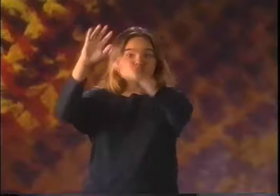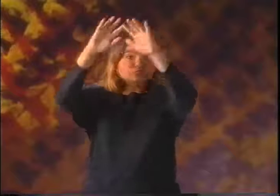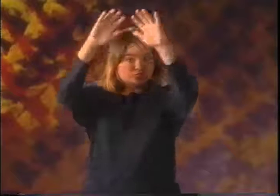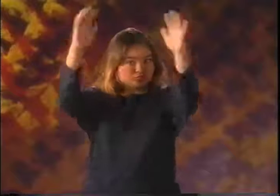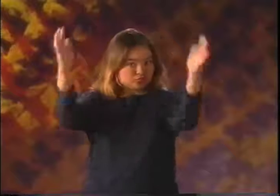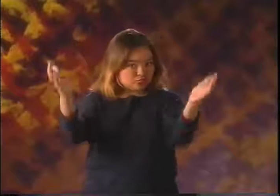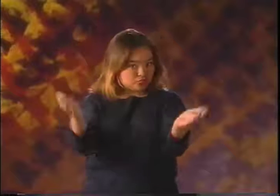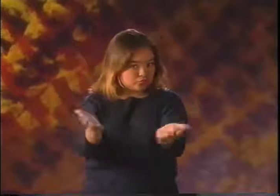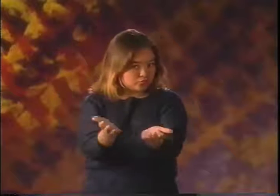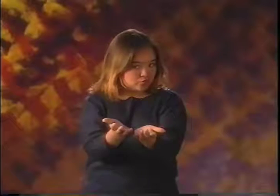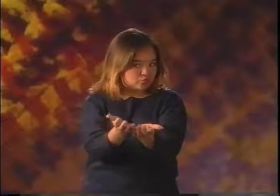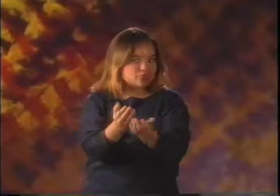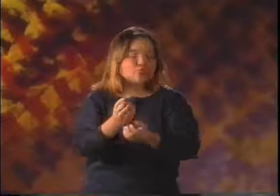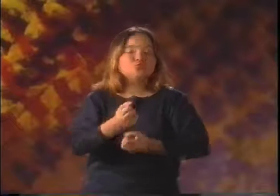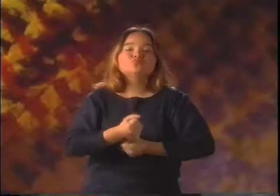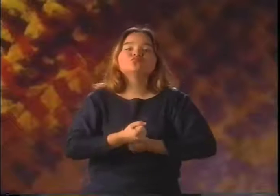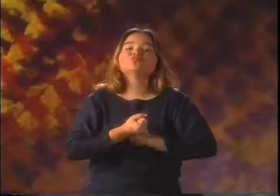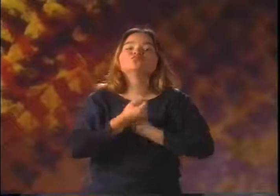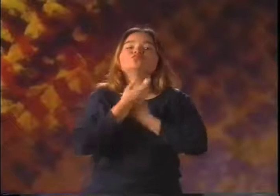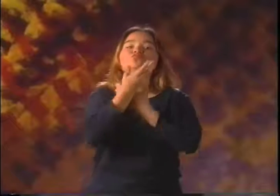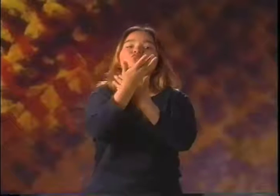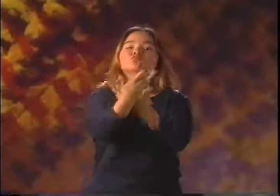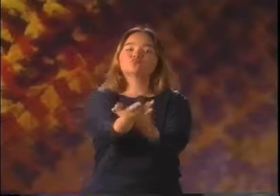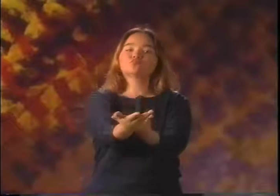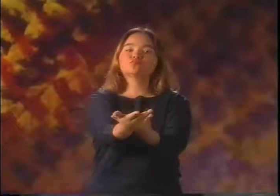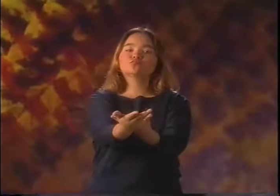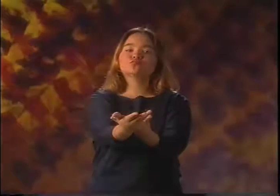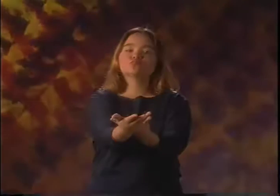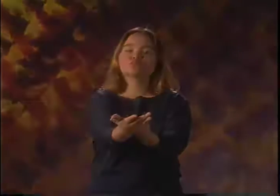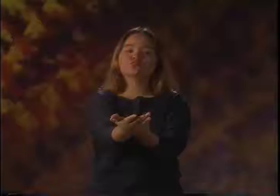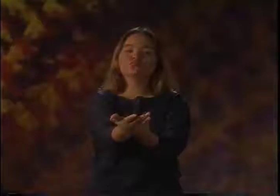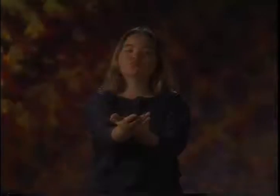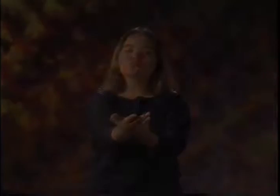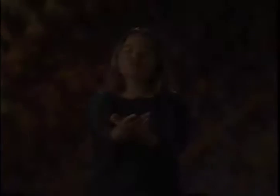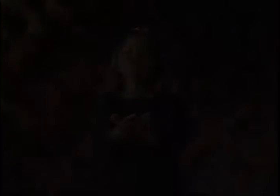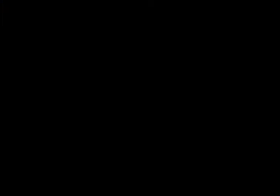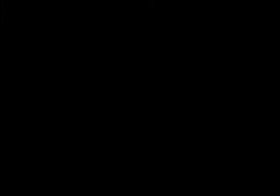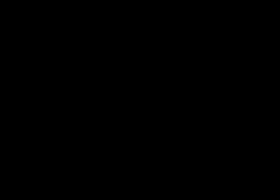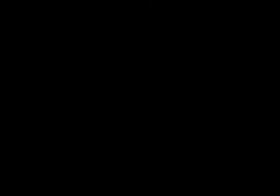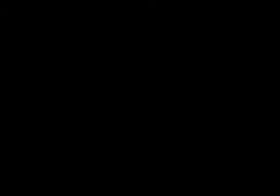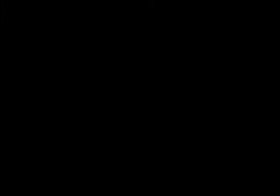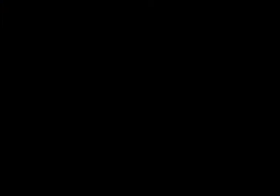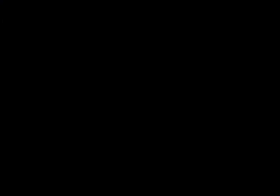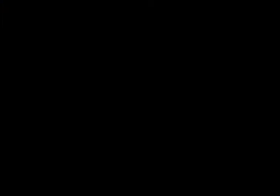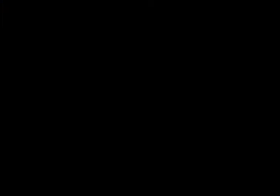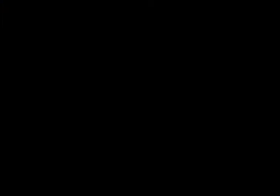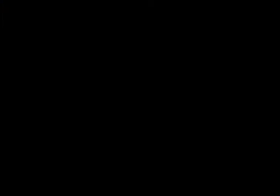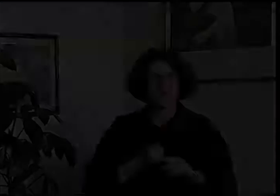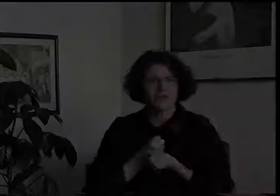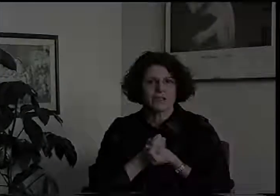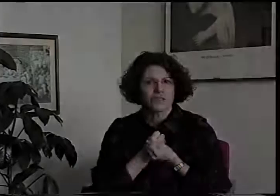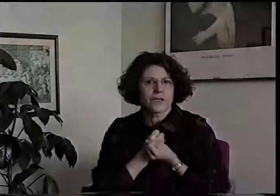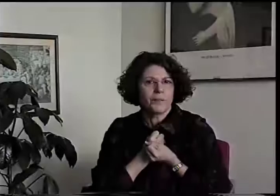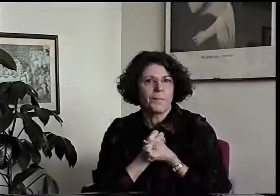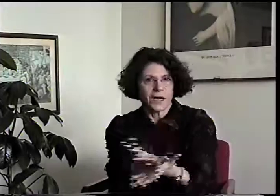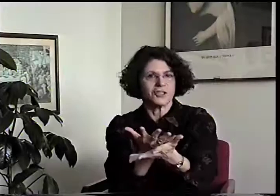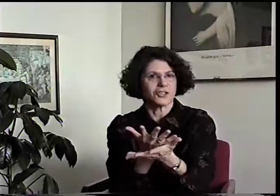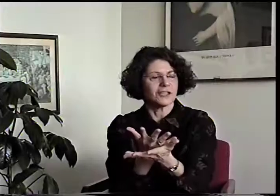Tree with in all the world, the hands express. You get this real punch at